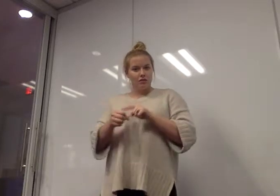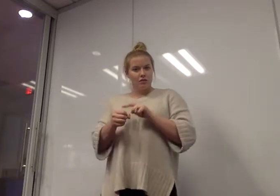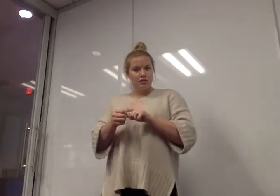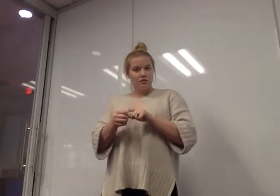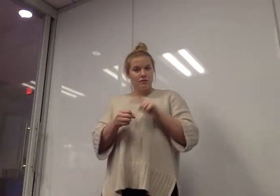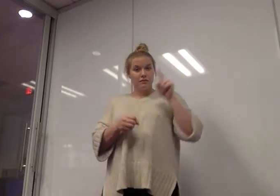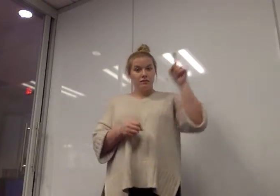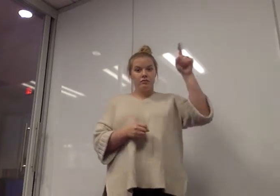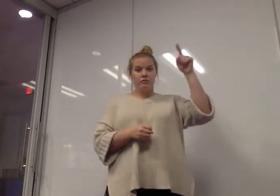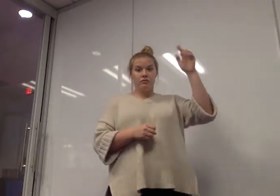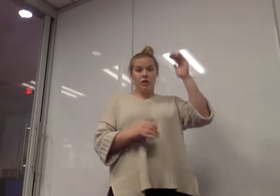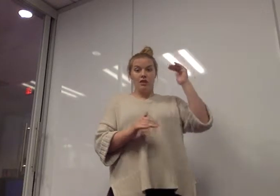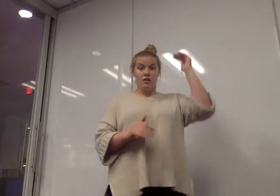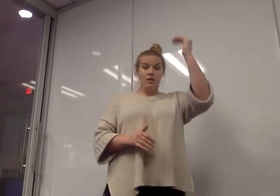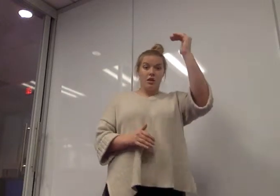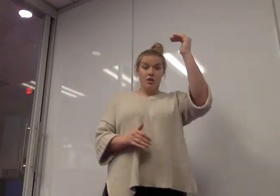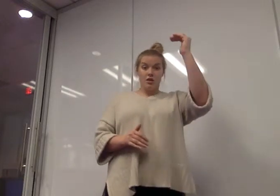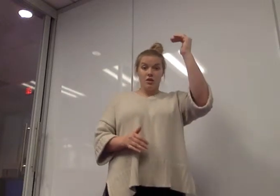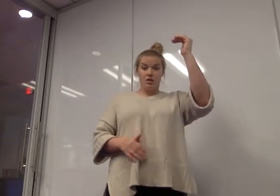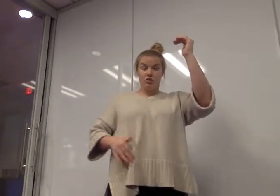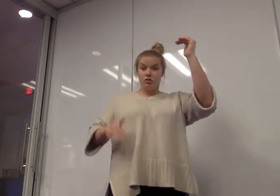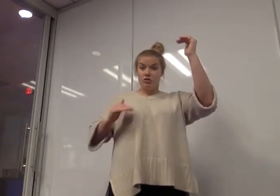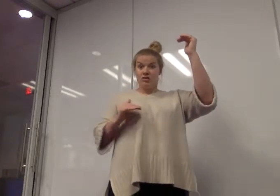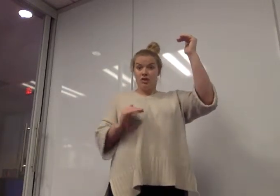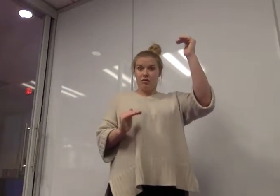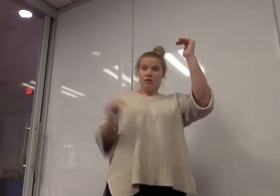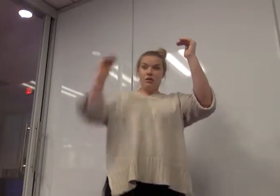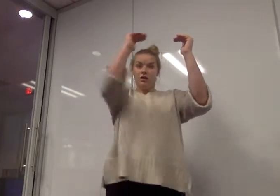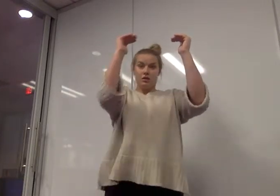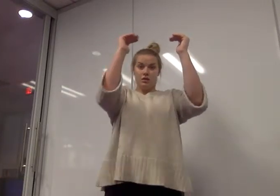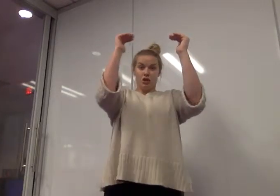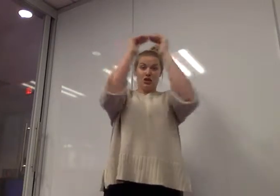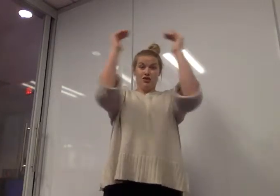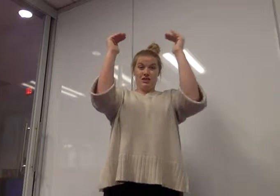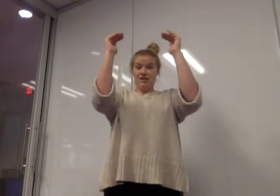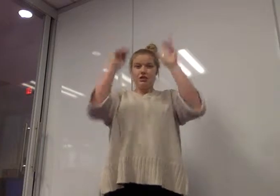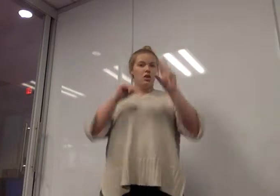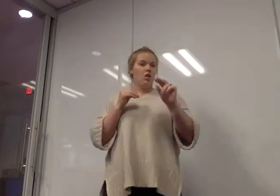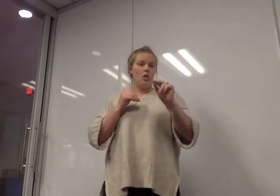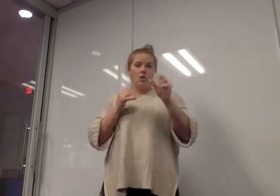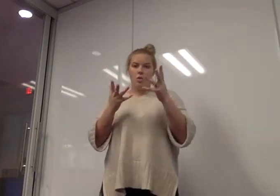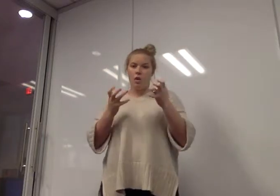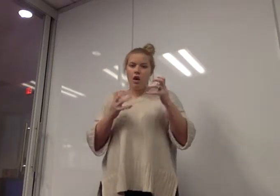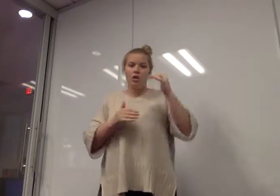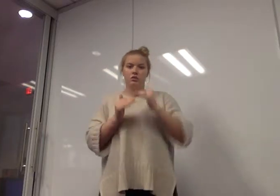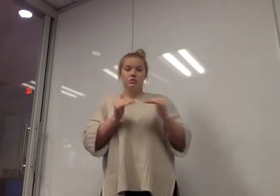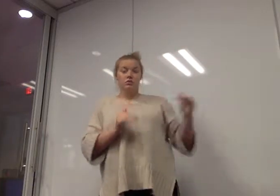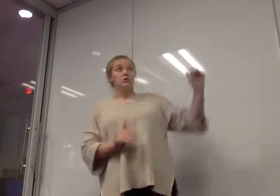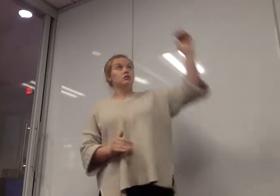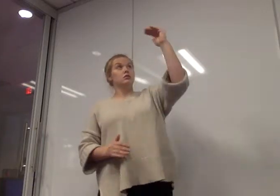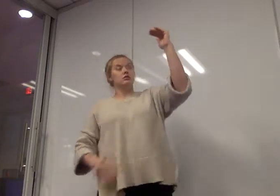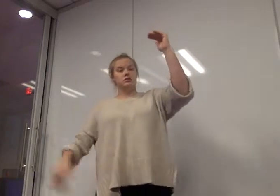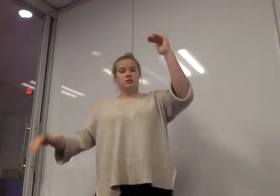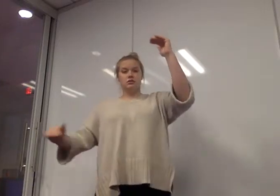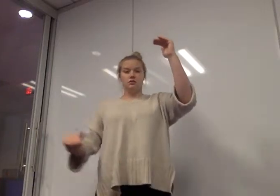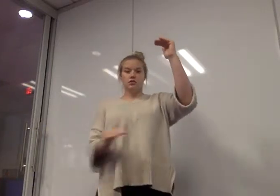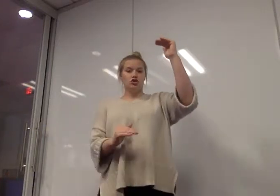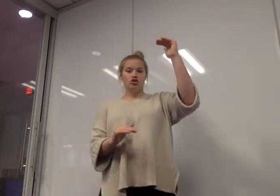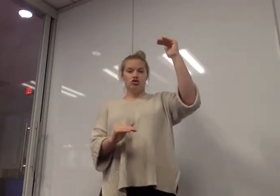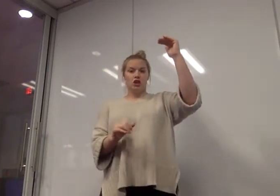that's dominant, high on testosterone, but really stress reactive? Probably not, right? You want the person who's powerful and assertive and